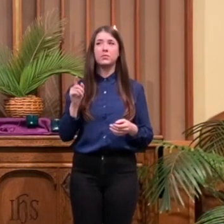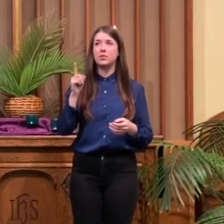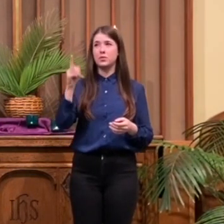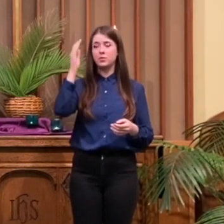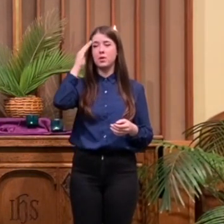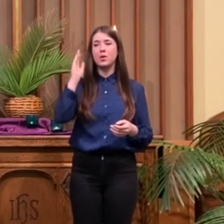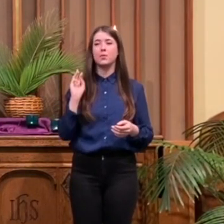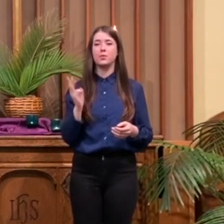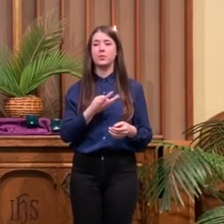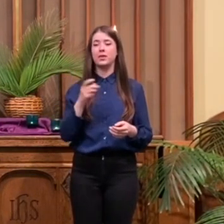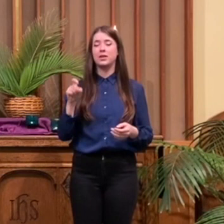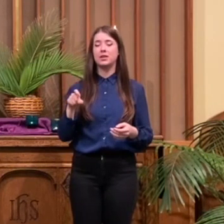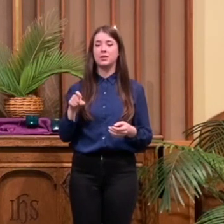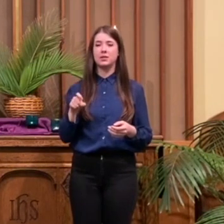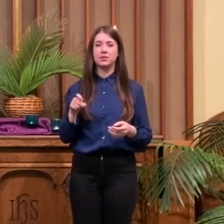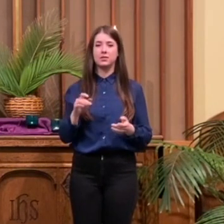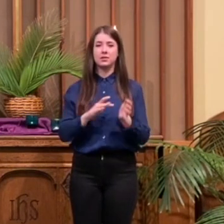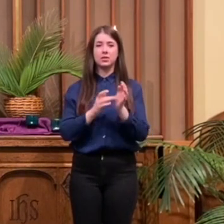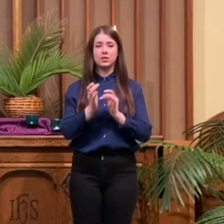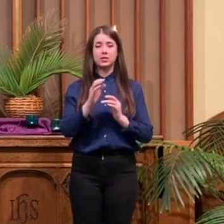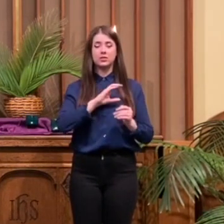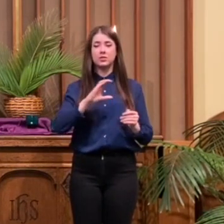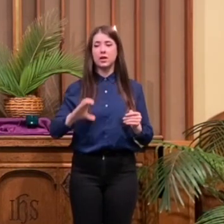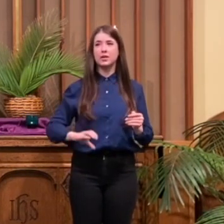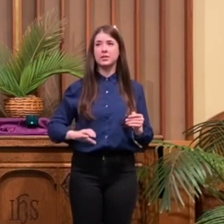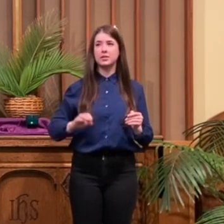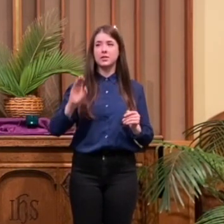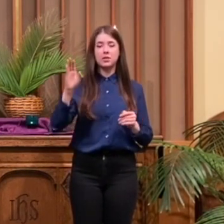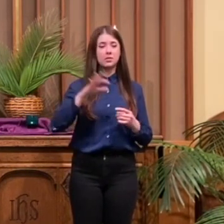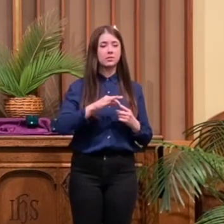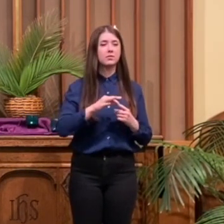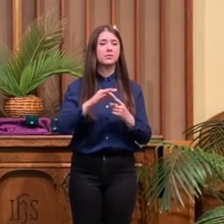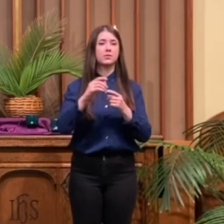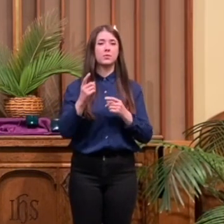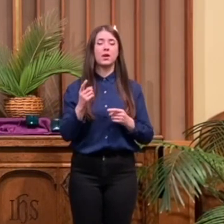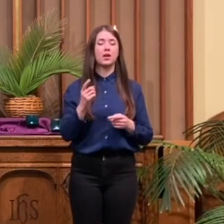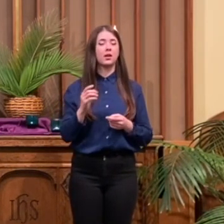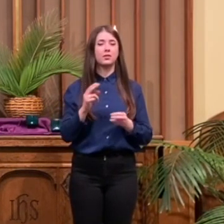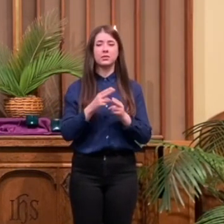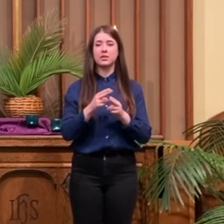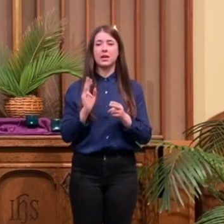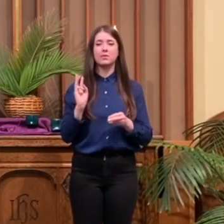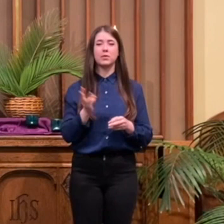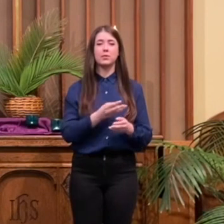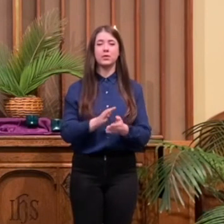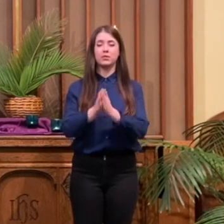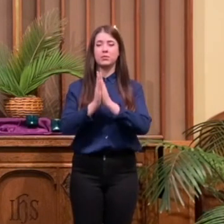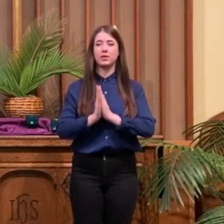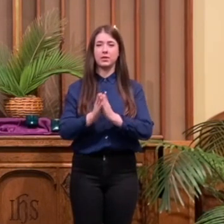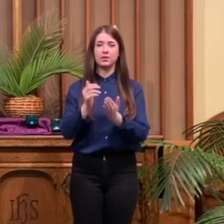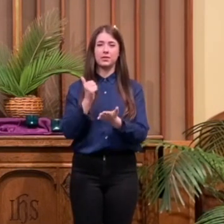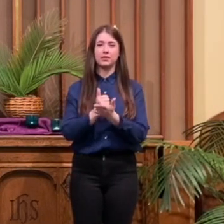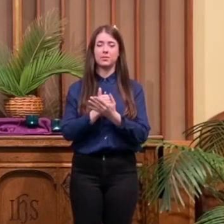need. Jesus Christ, your anointed one, in whose name we pray. Amen.